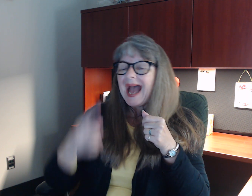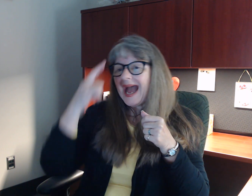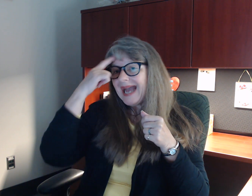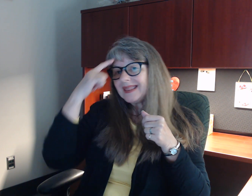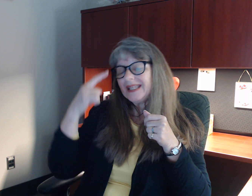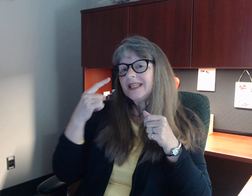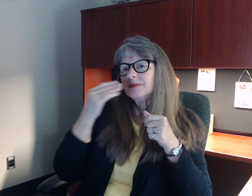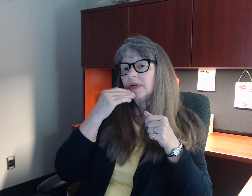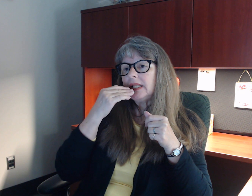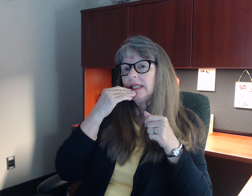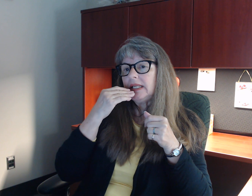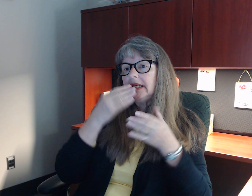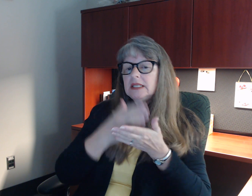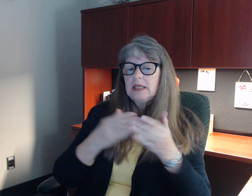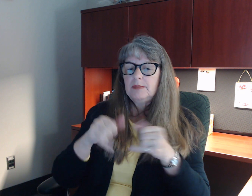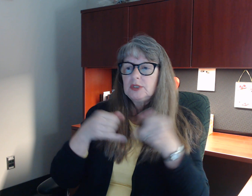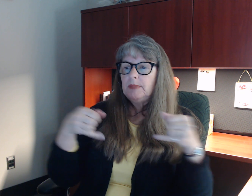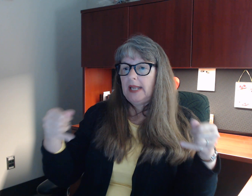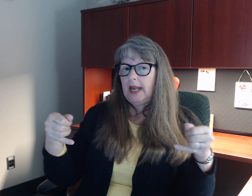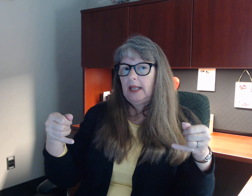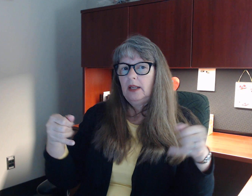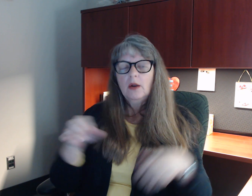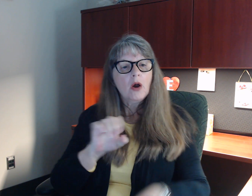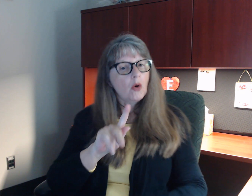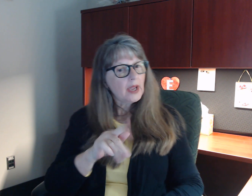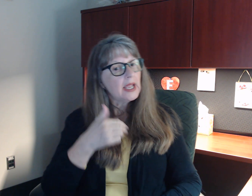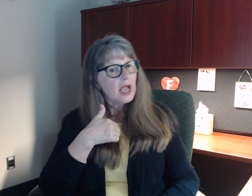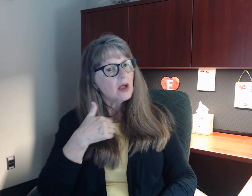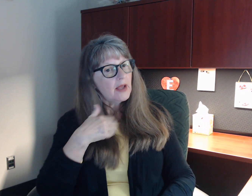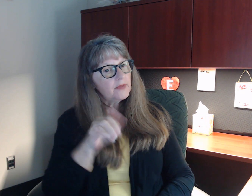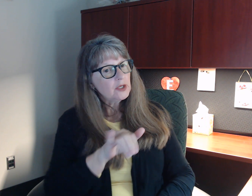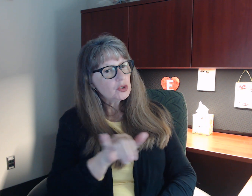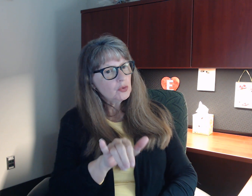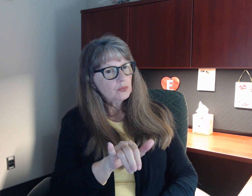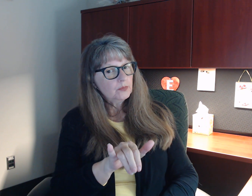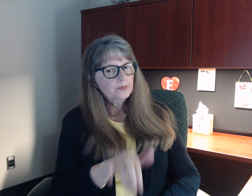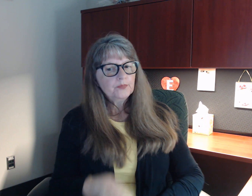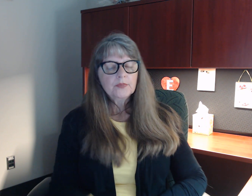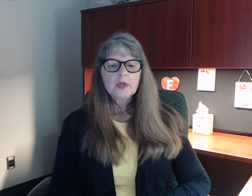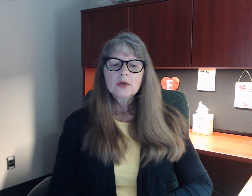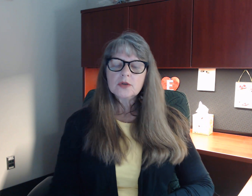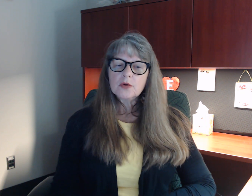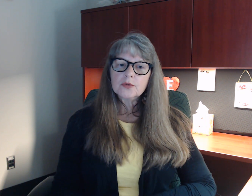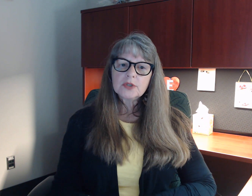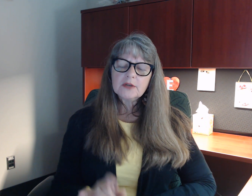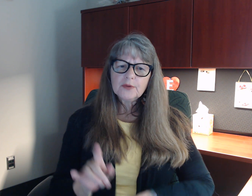I think I'm going to eat some spaghetti. Okay, I'll have that too. So